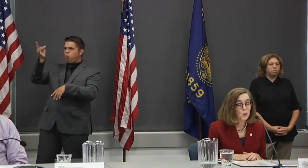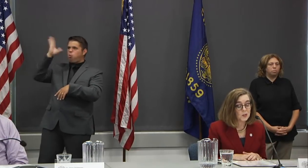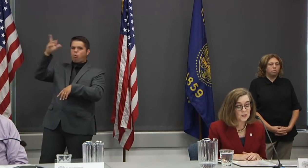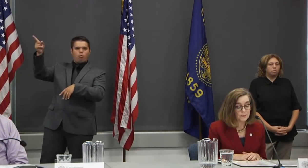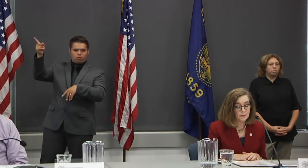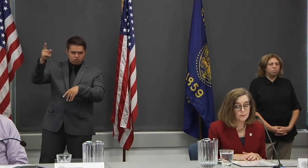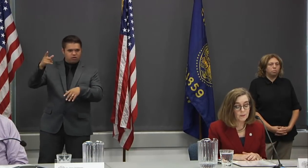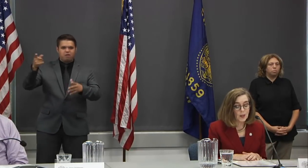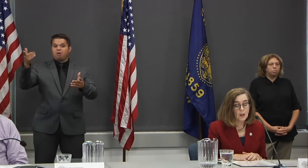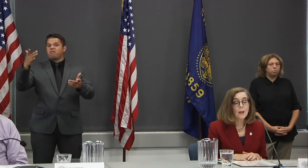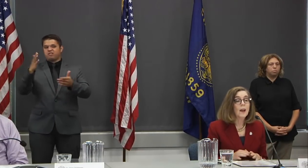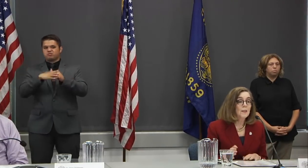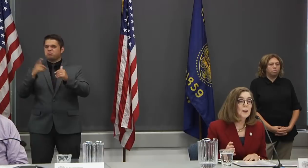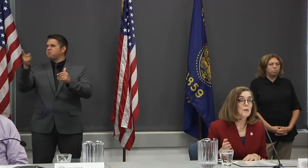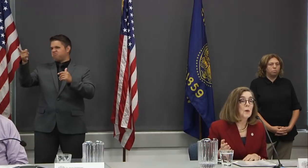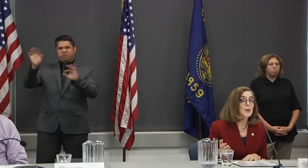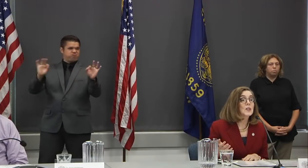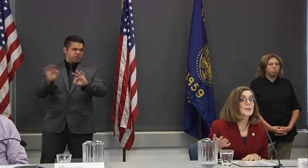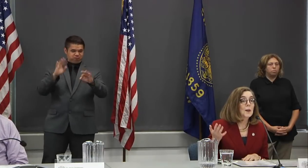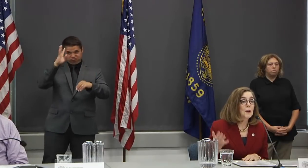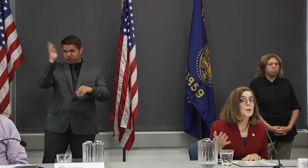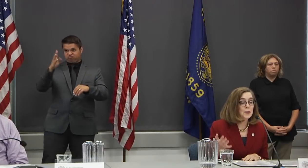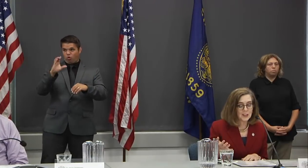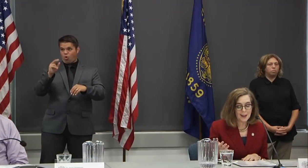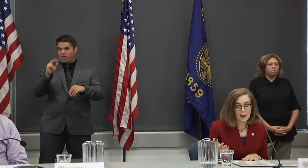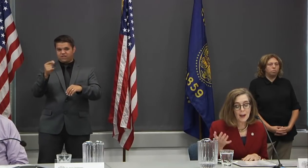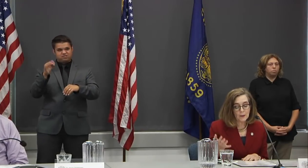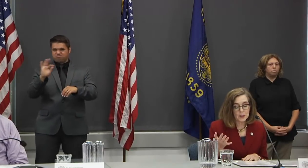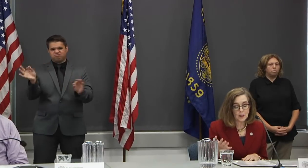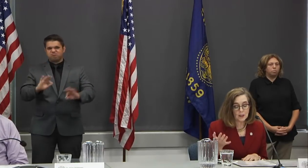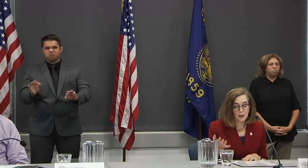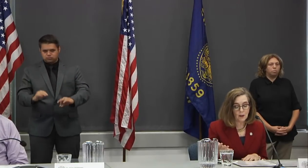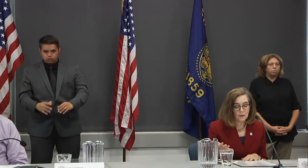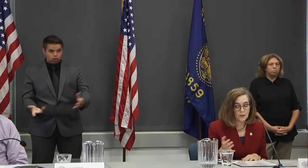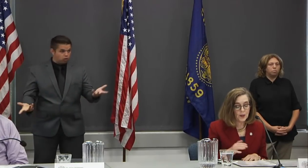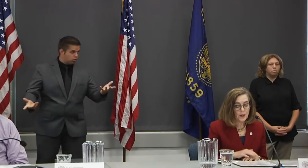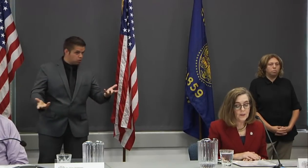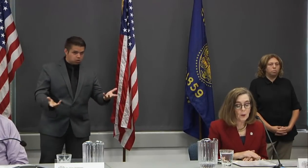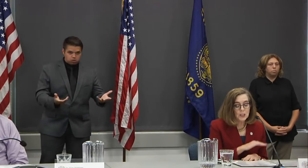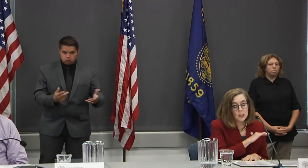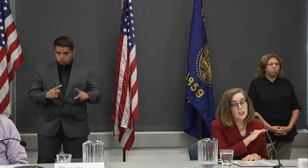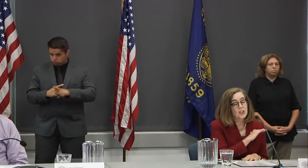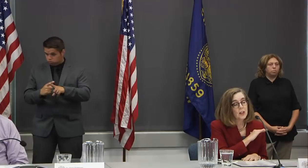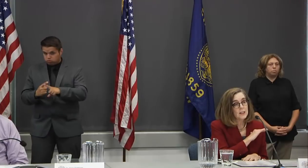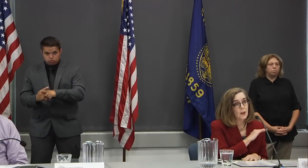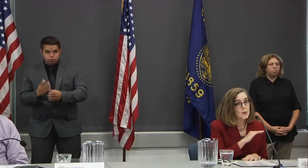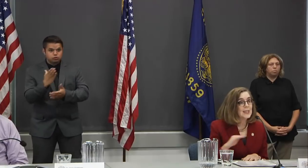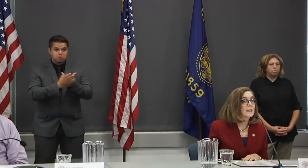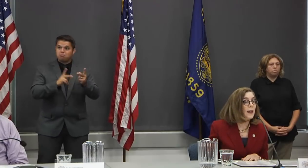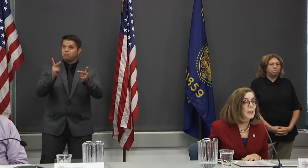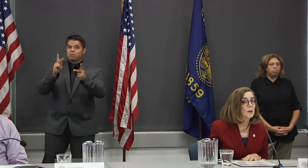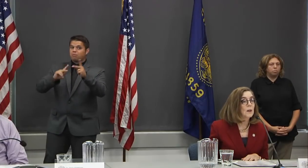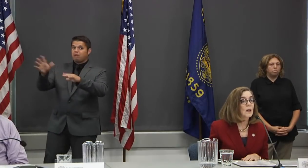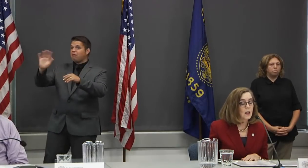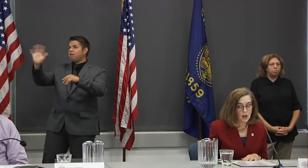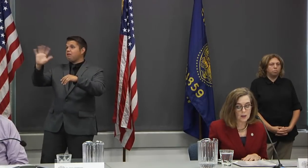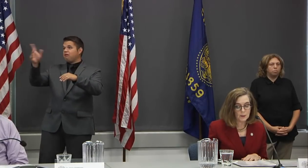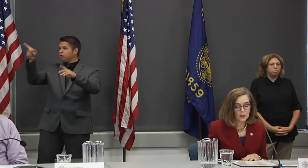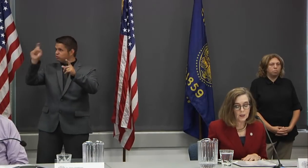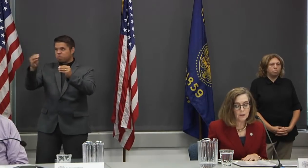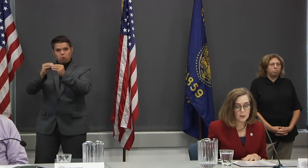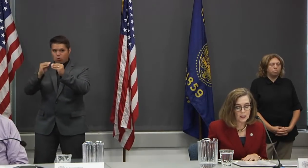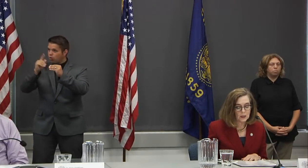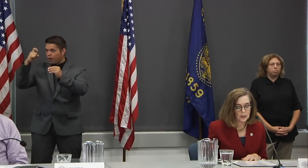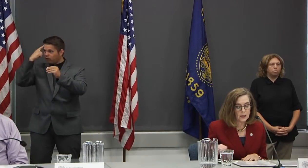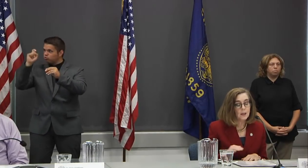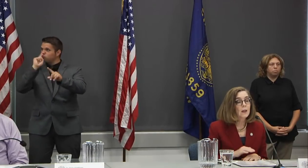a hoax. And then, of course, others say I haven't done enough, that we should shut down the entire